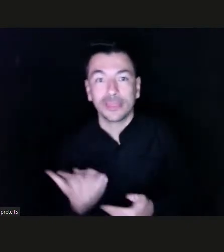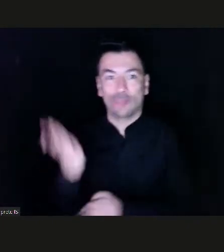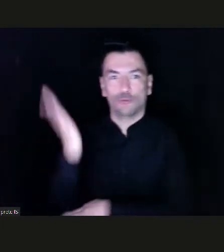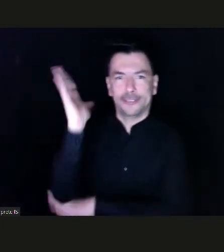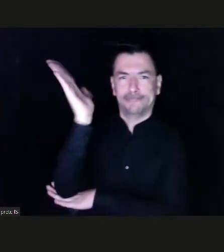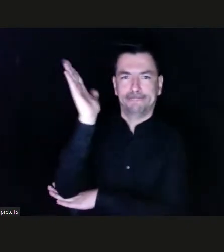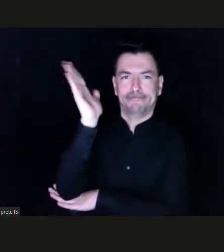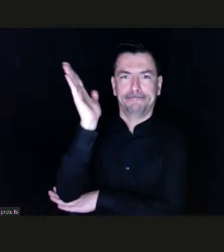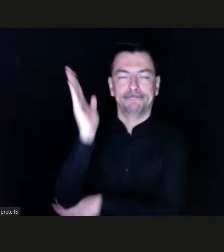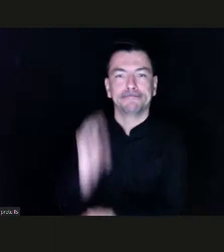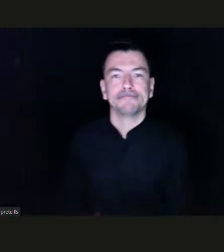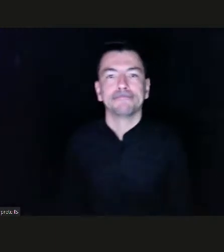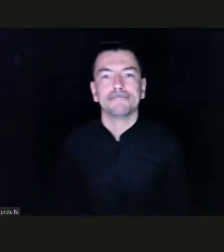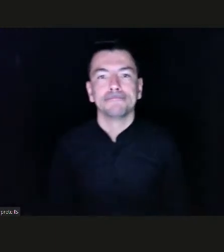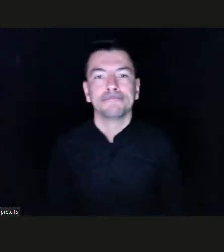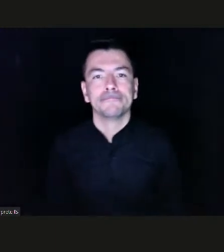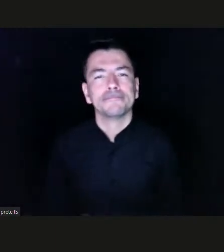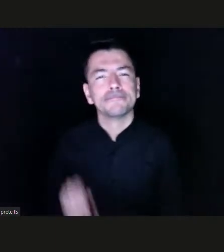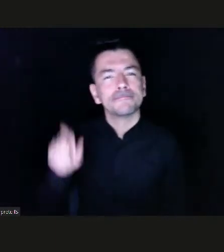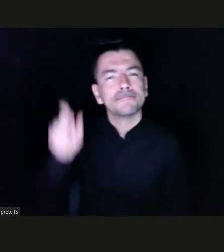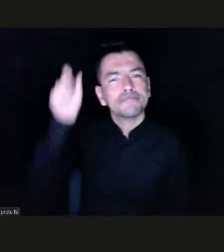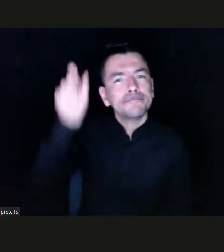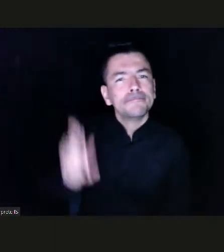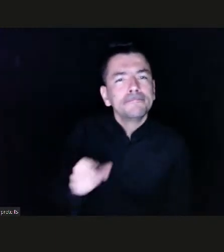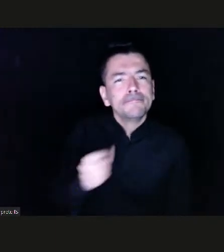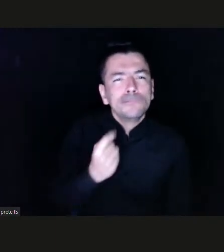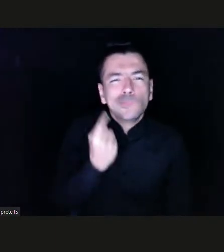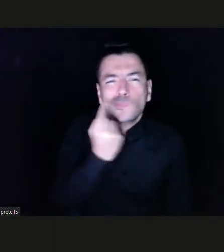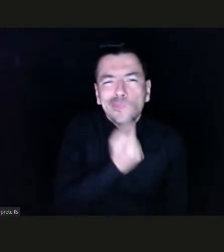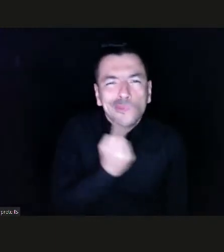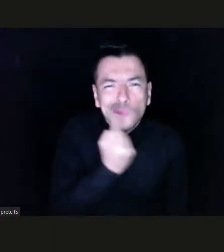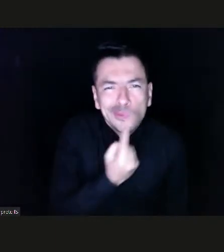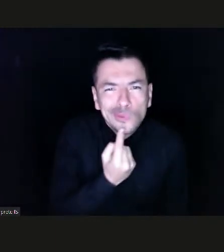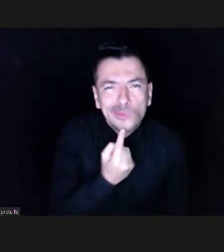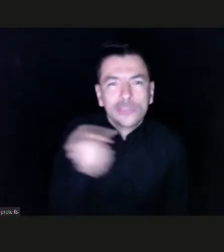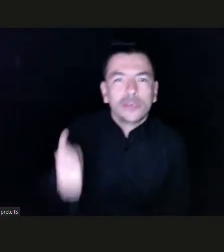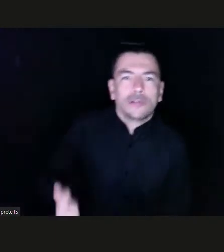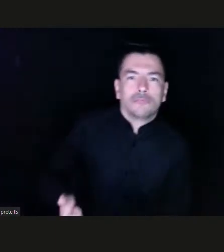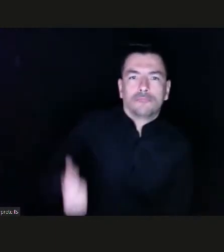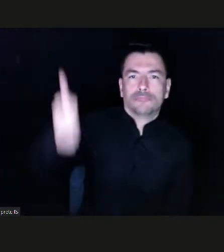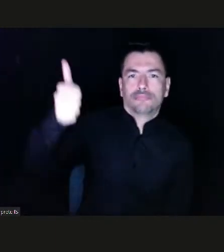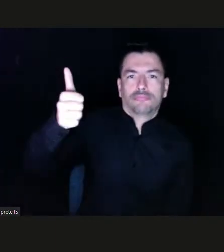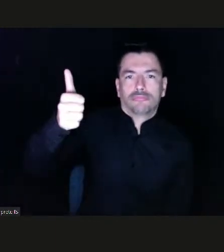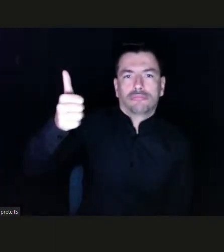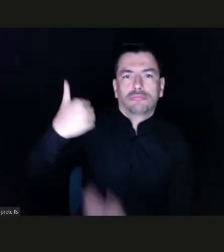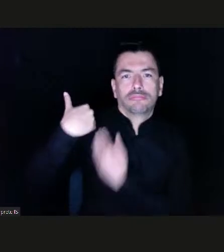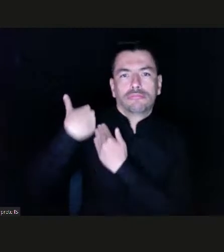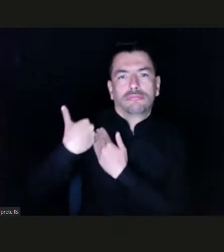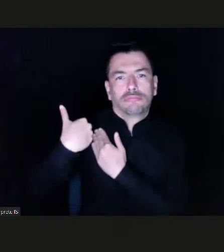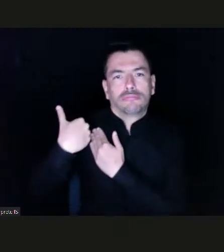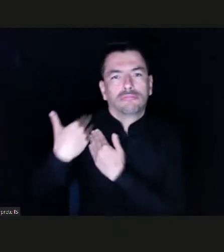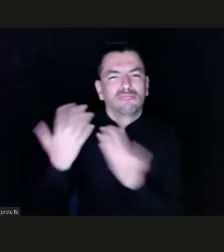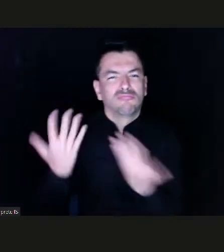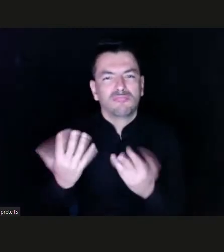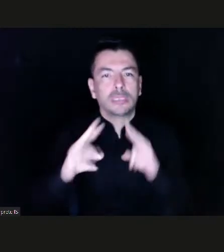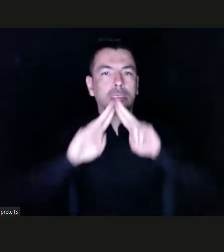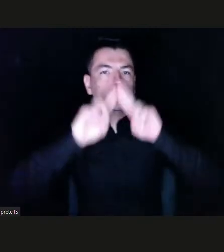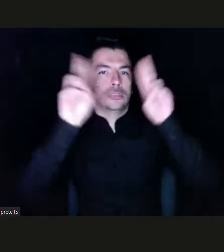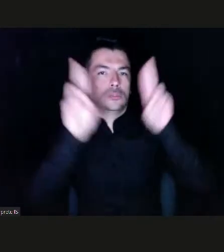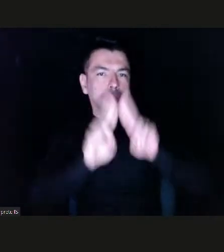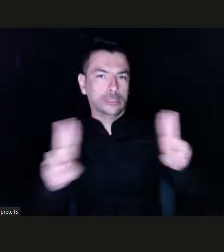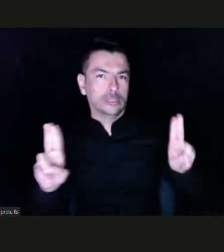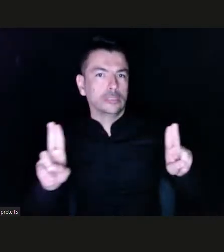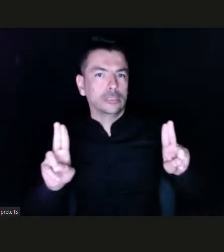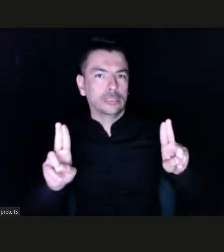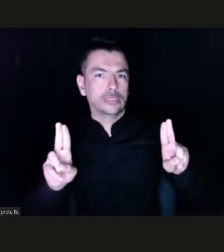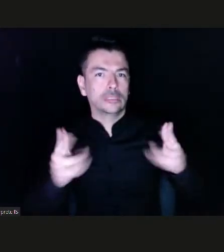Division, Head of the Innovation and New Technologies Unit, and Coordinator of the ECLAT European Commission Initiative